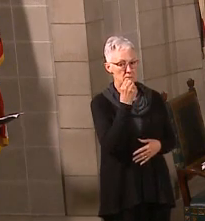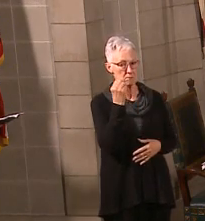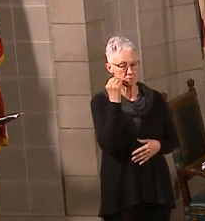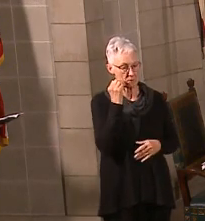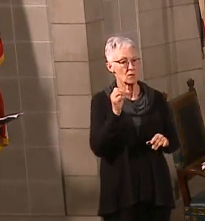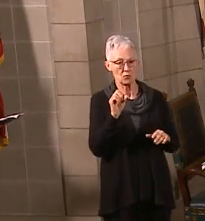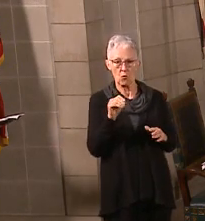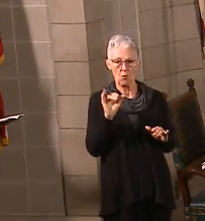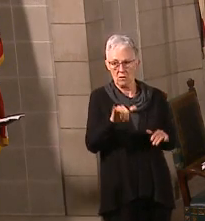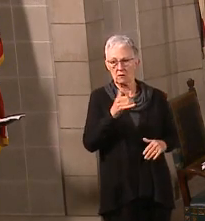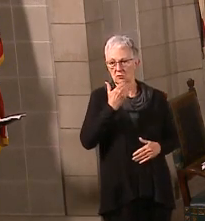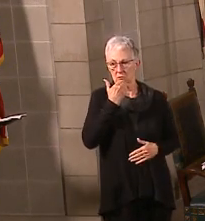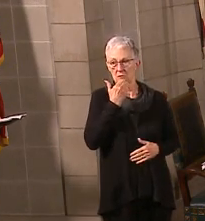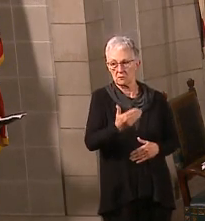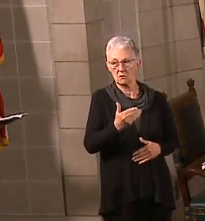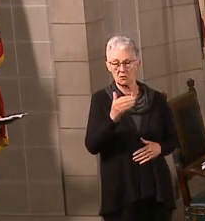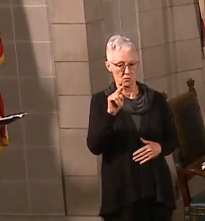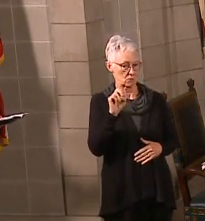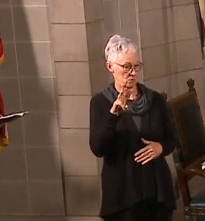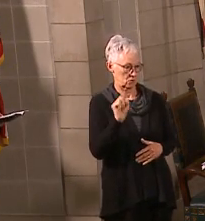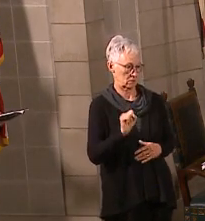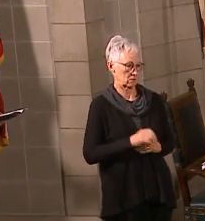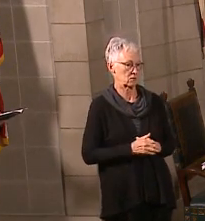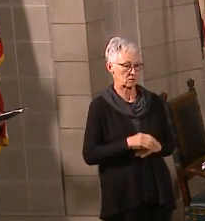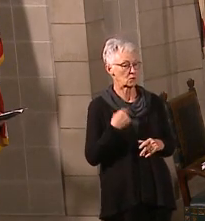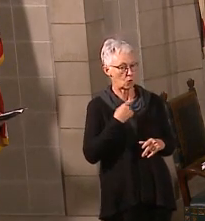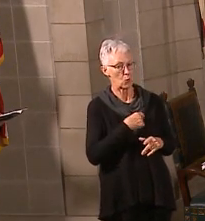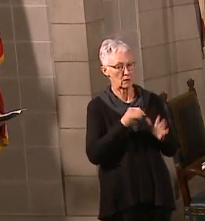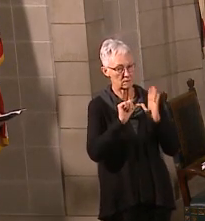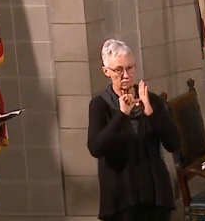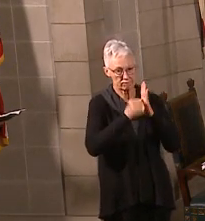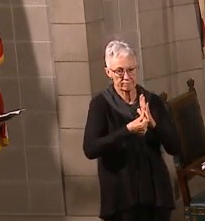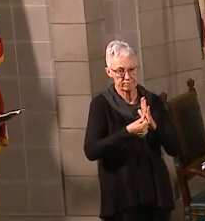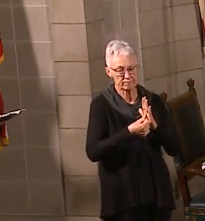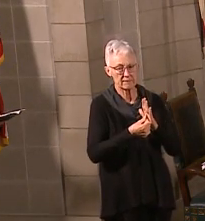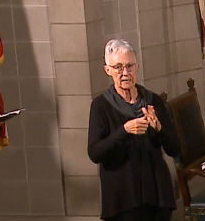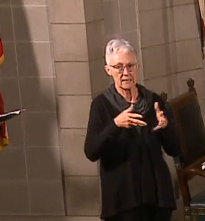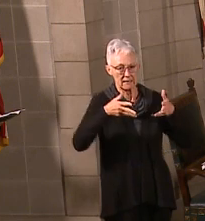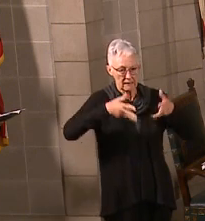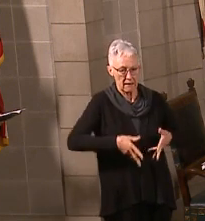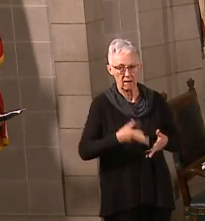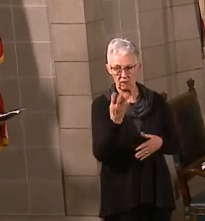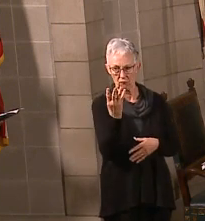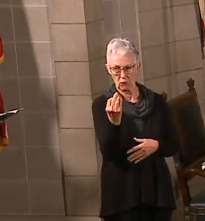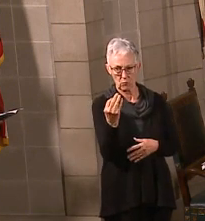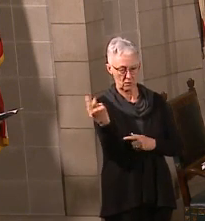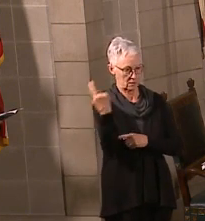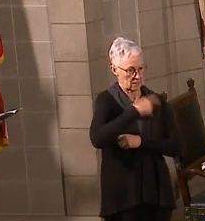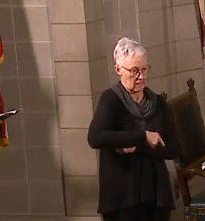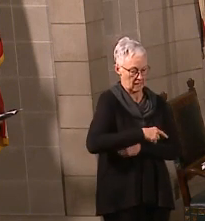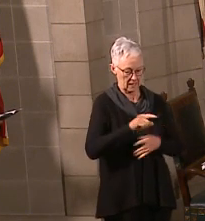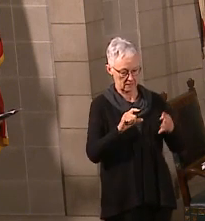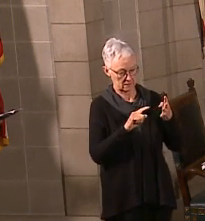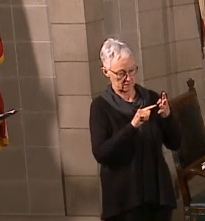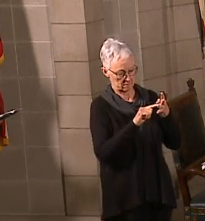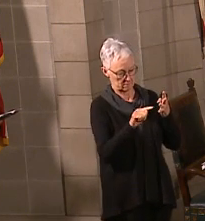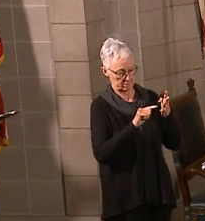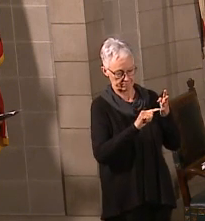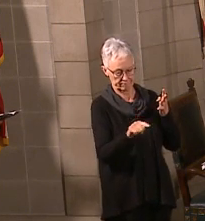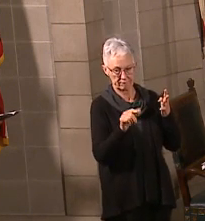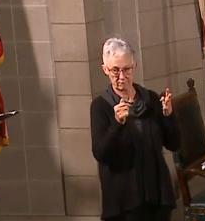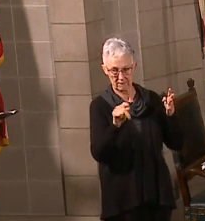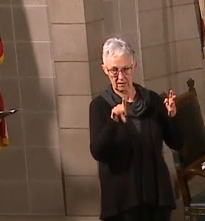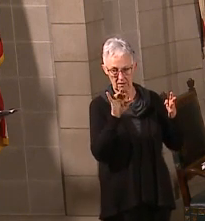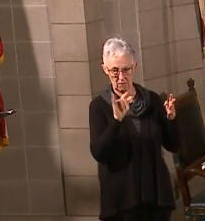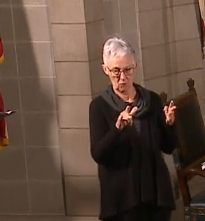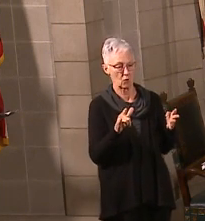really putting a focus for to the end of April here, the next 14 days, to really focus on that stay home, stay healthy, stay connected, to make